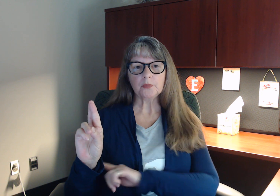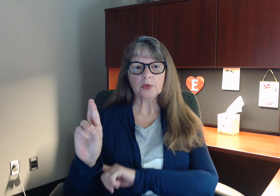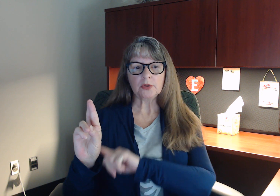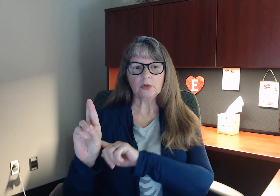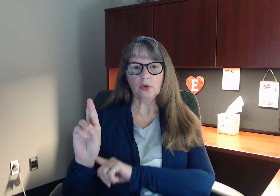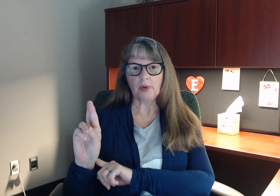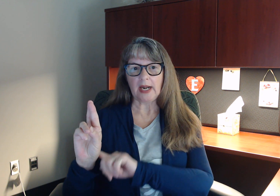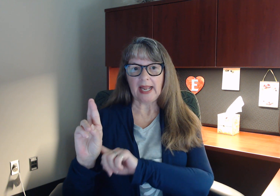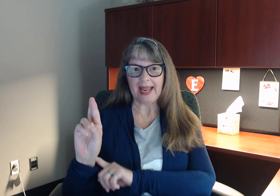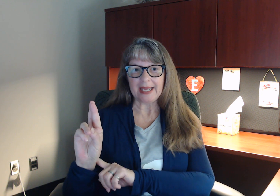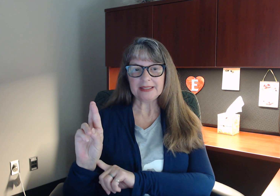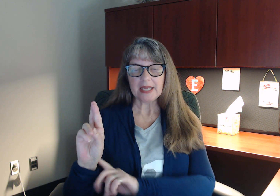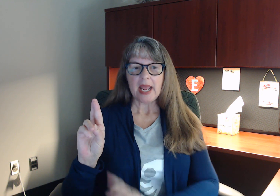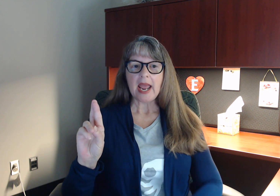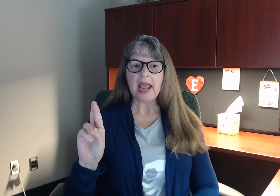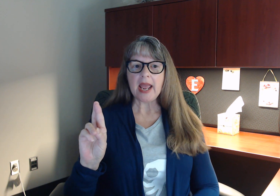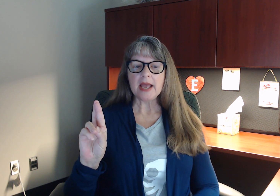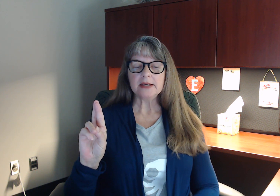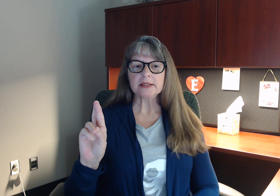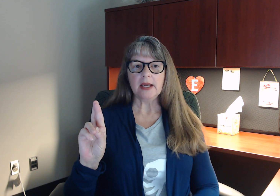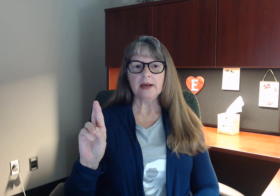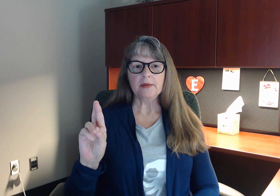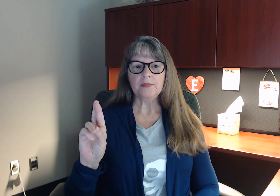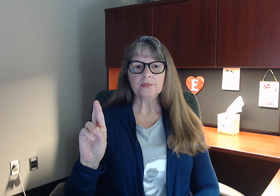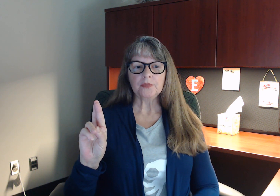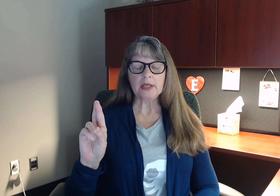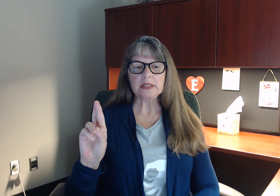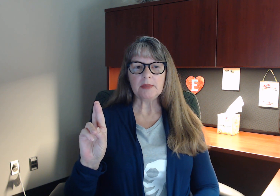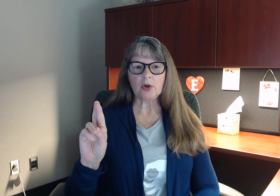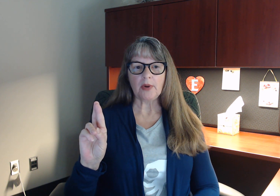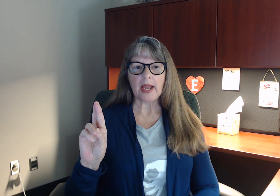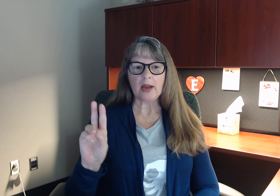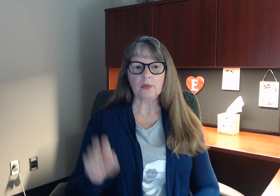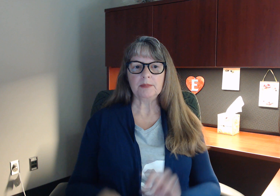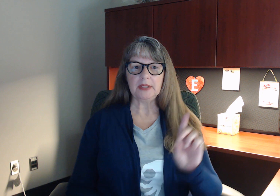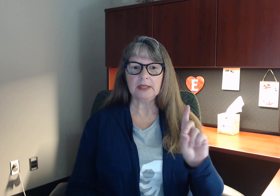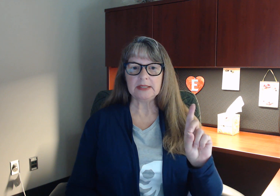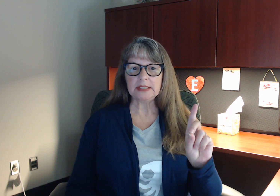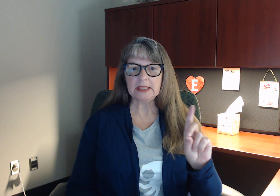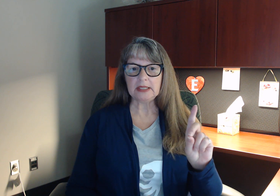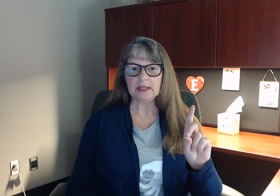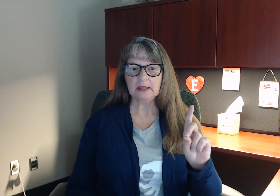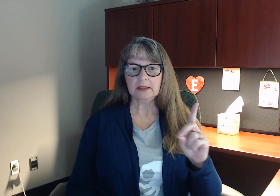with your right hand, and a Democrat would be a D